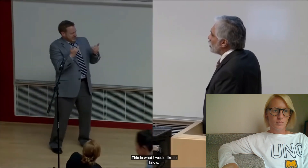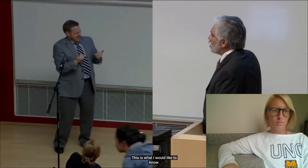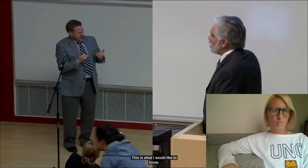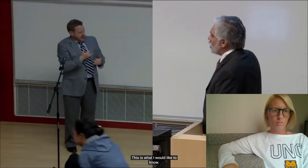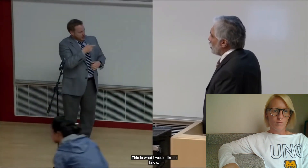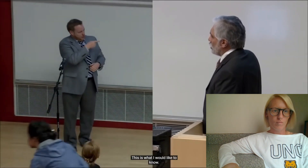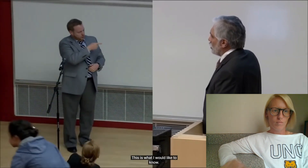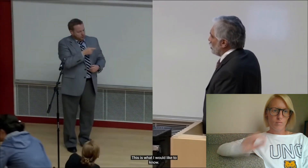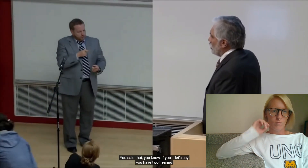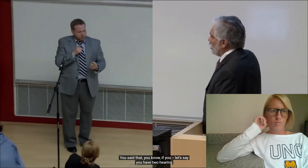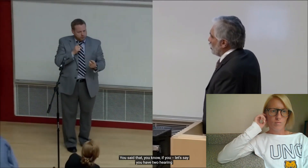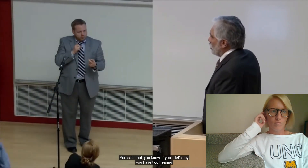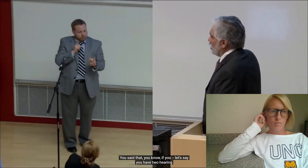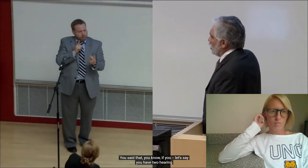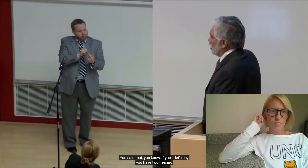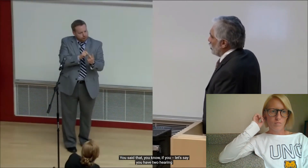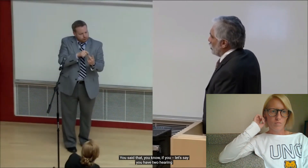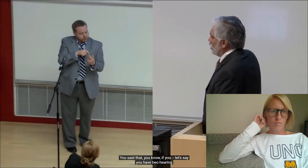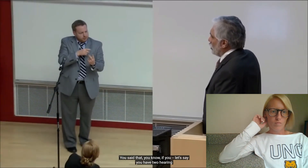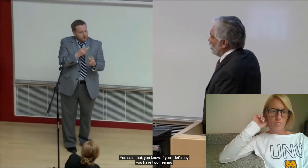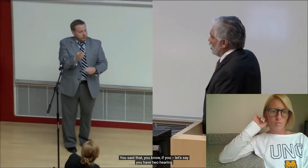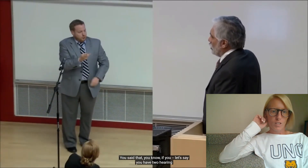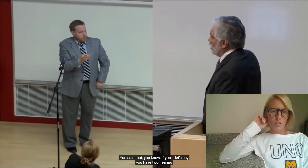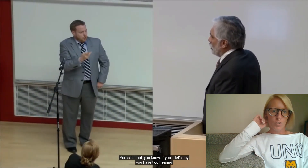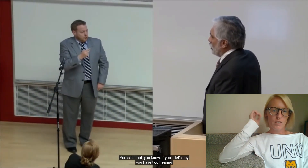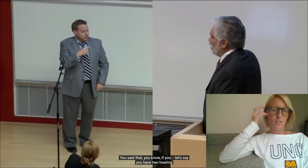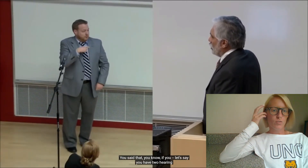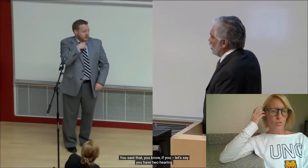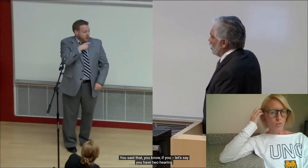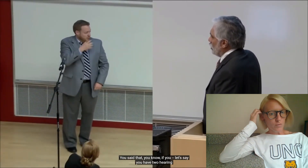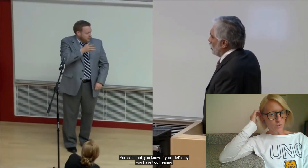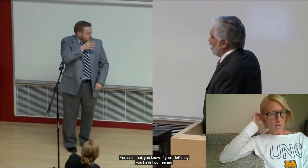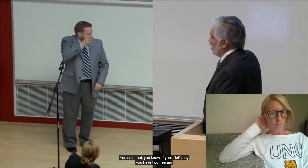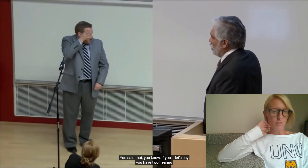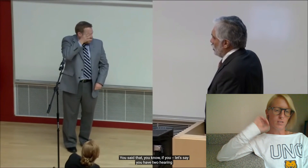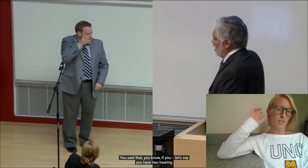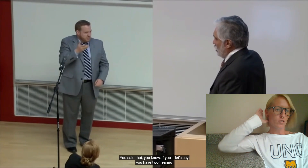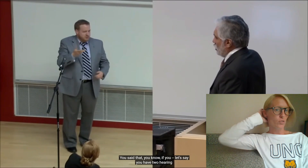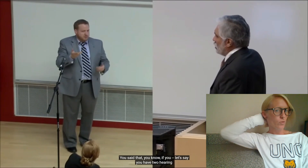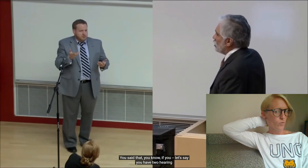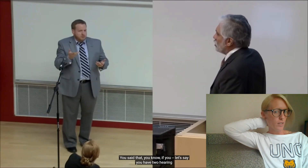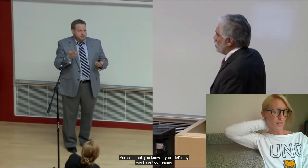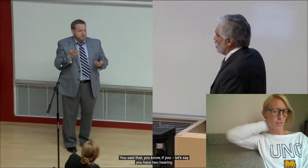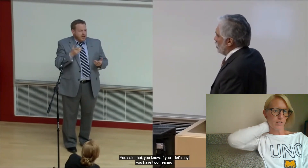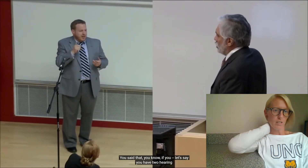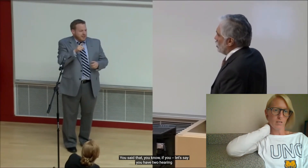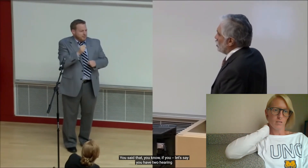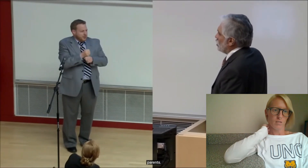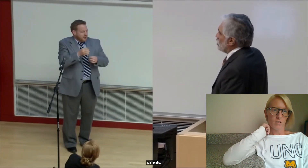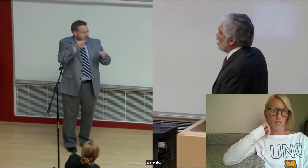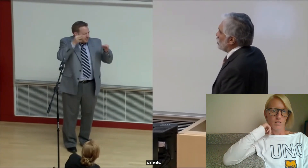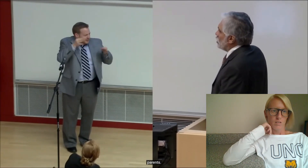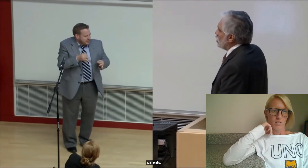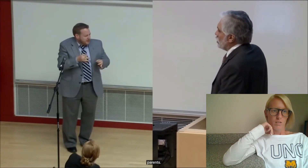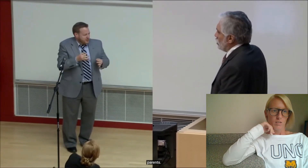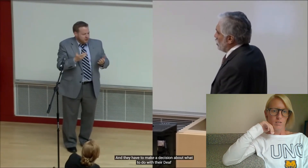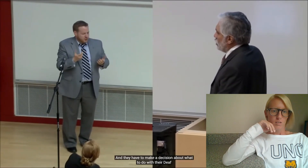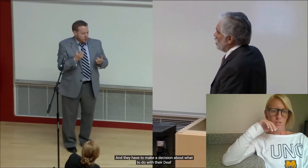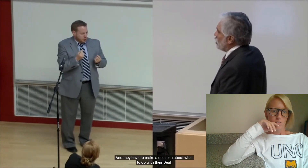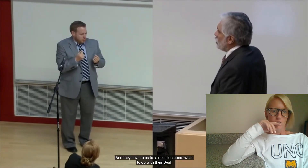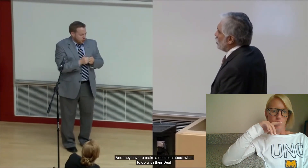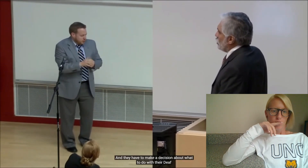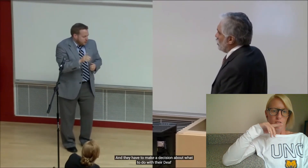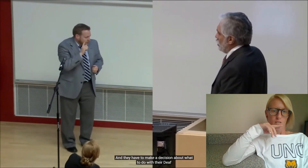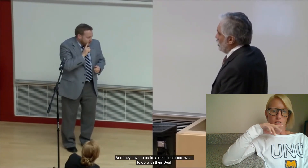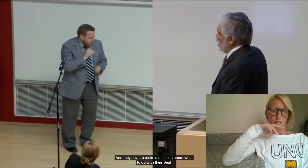This is what I'd like to know. You said that, if you, let's say you have two hearing parents, and they